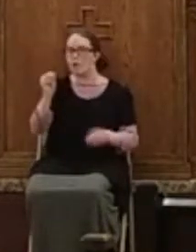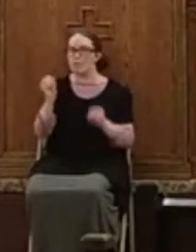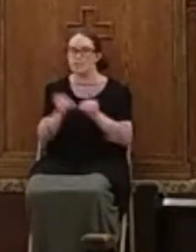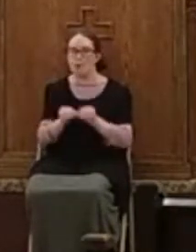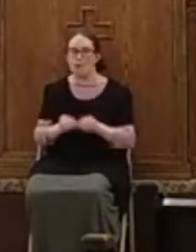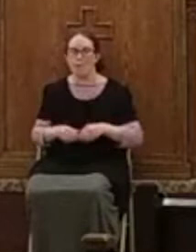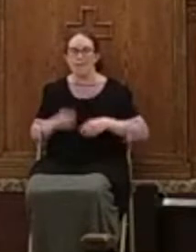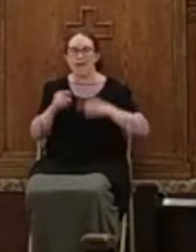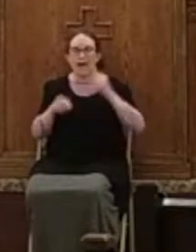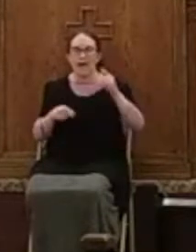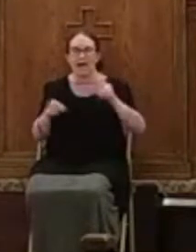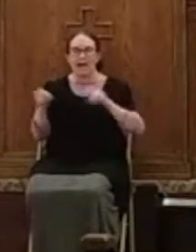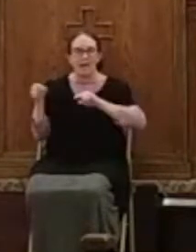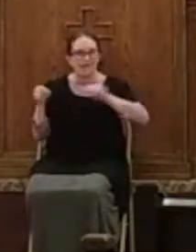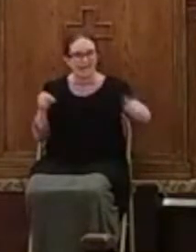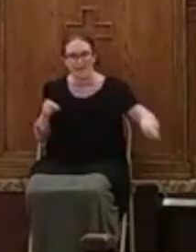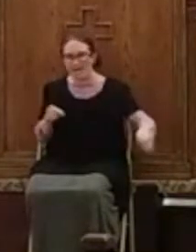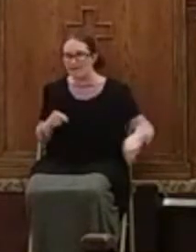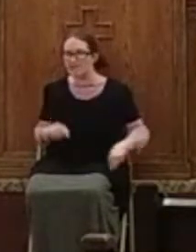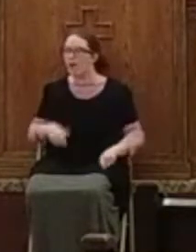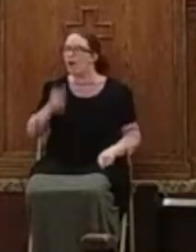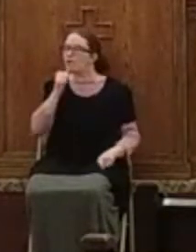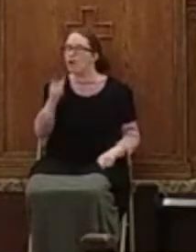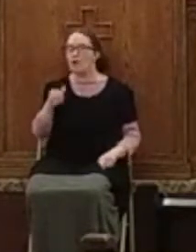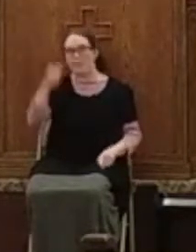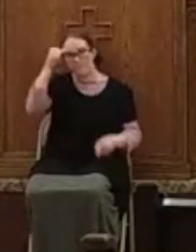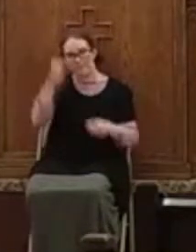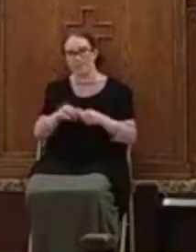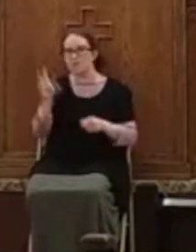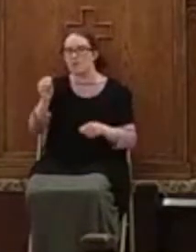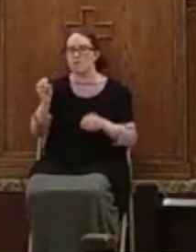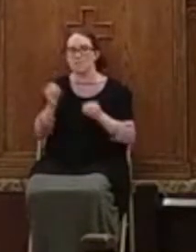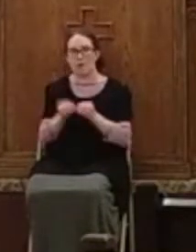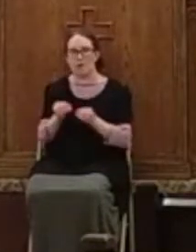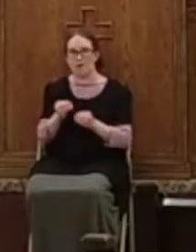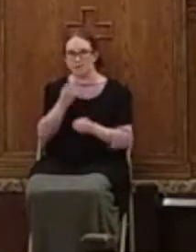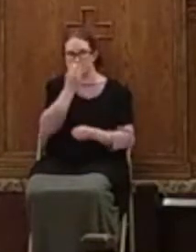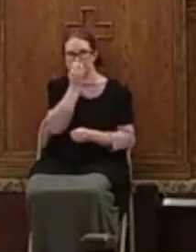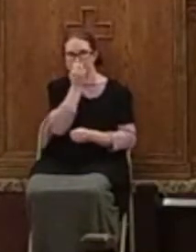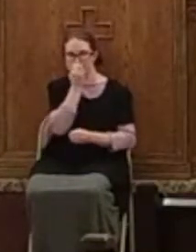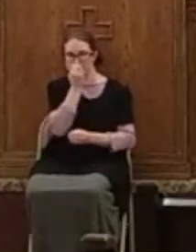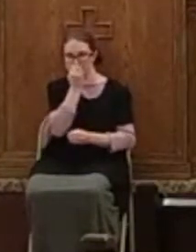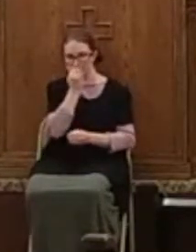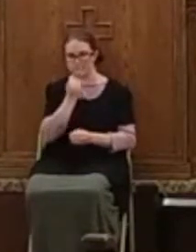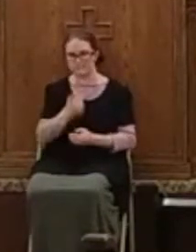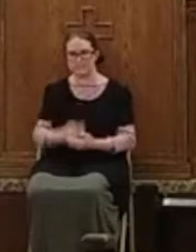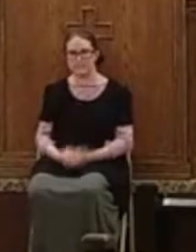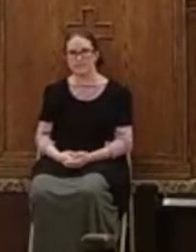What about when you went there? He said, I won't remember them anymore. Jesus.